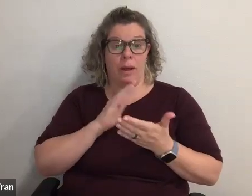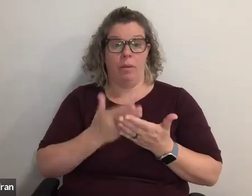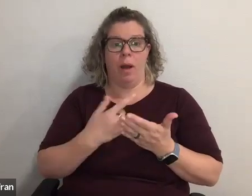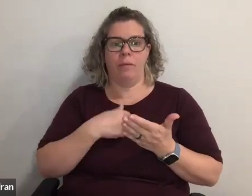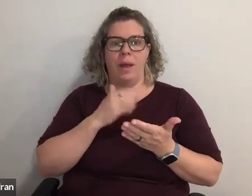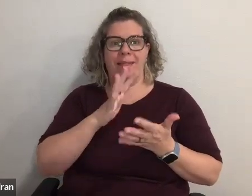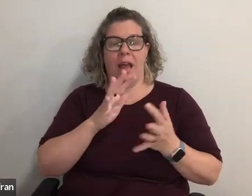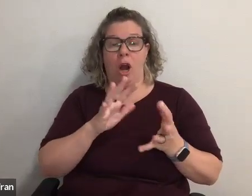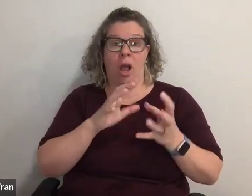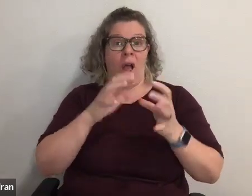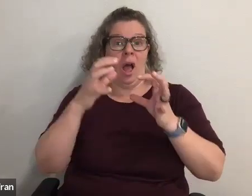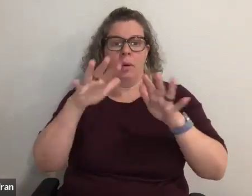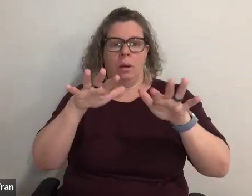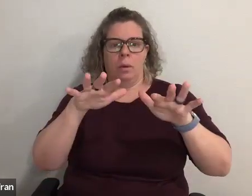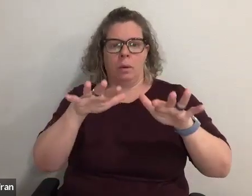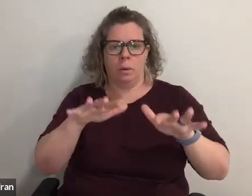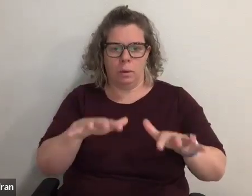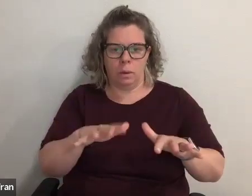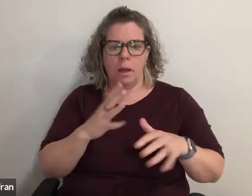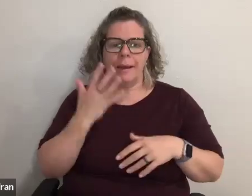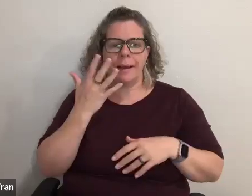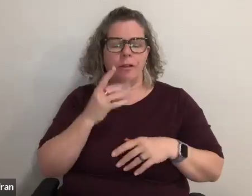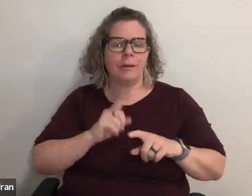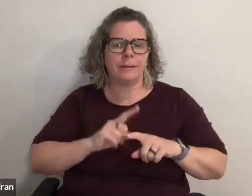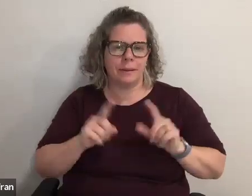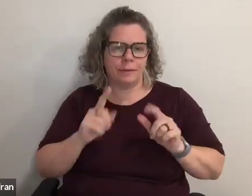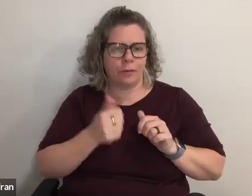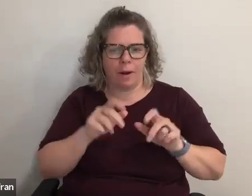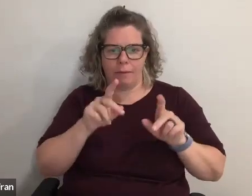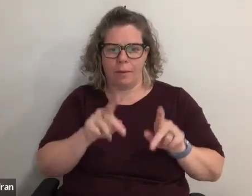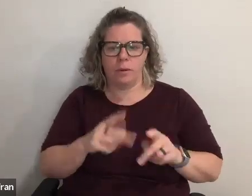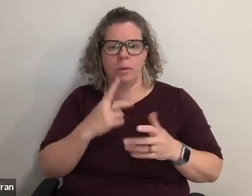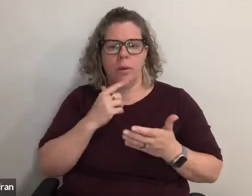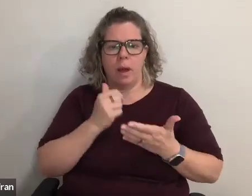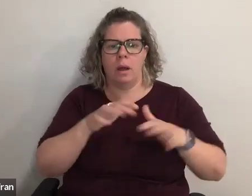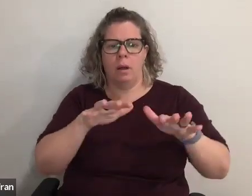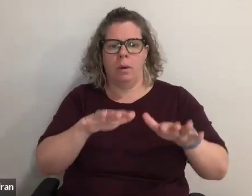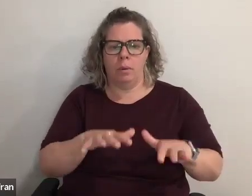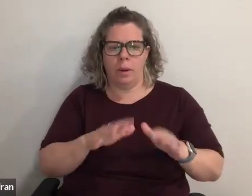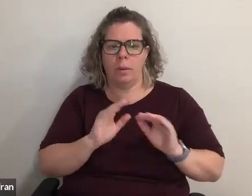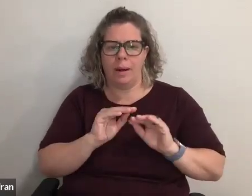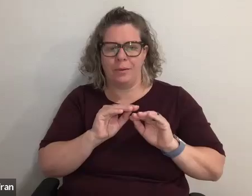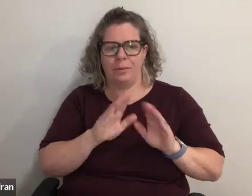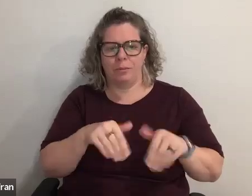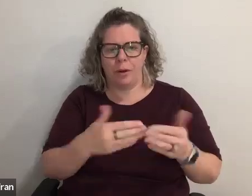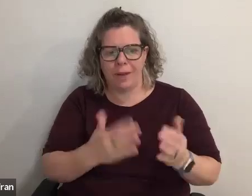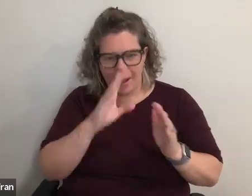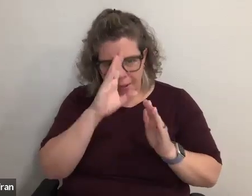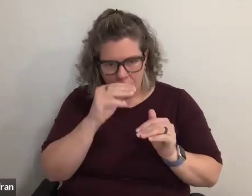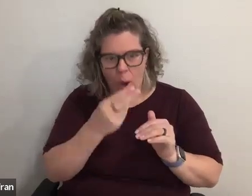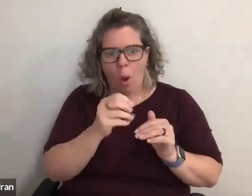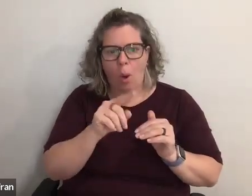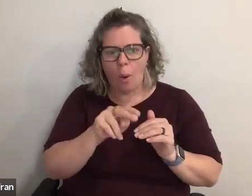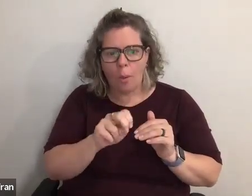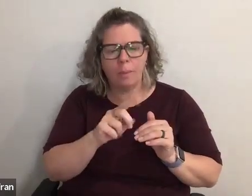de-escalate people's crisis, which can really look different for everyone. We want to be able to instill hope in people, right? Show them that